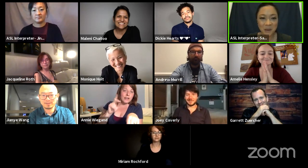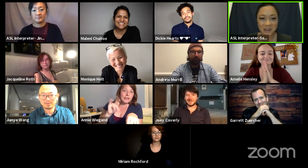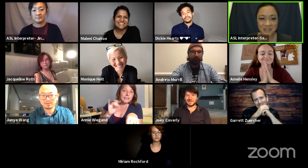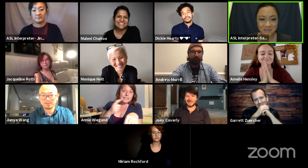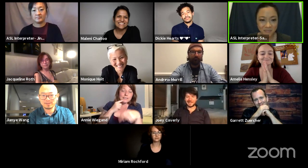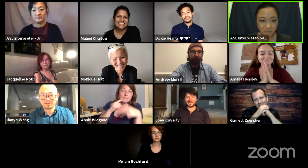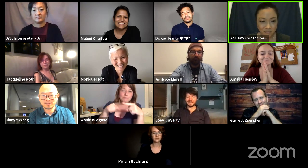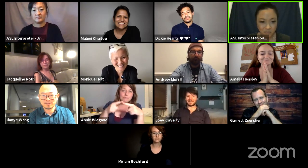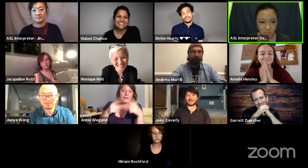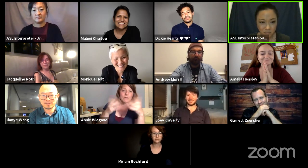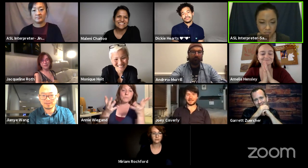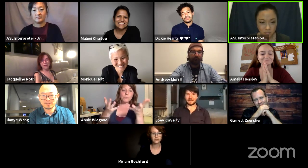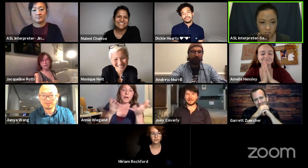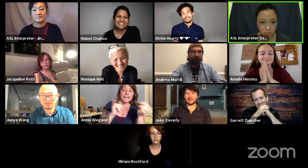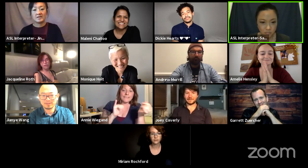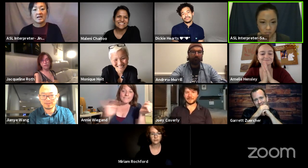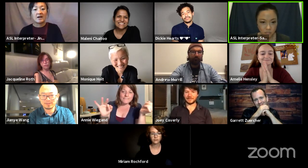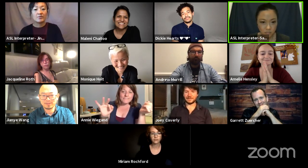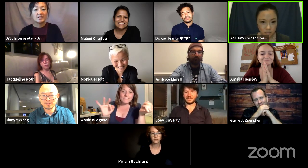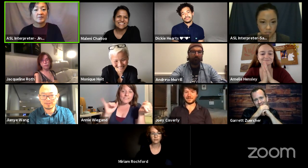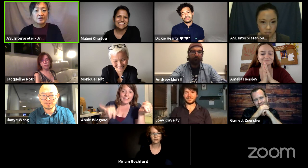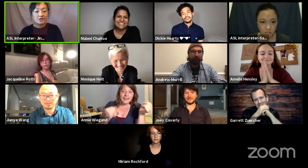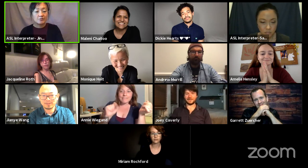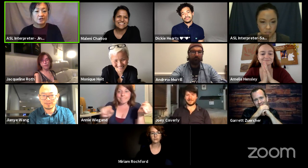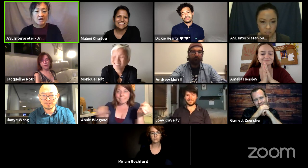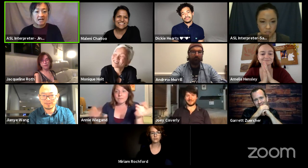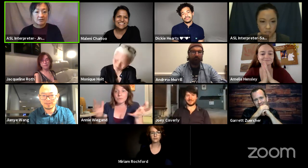mind. I really appreciated what Jackie was